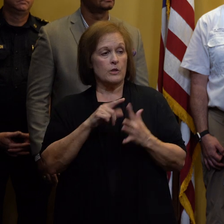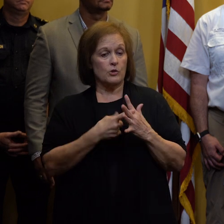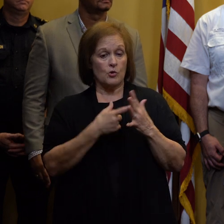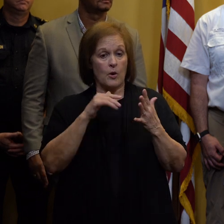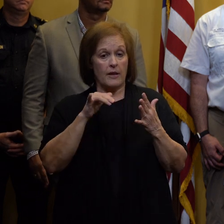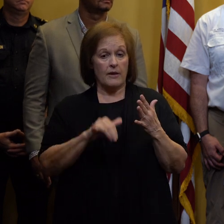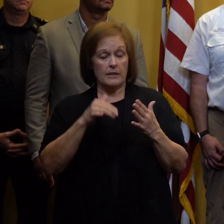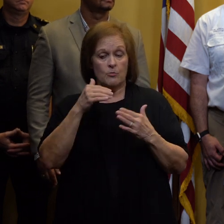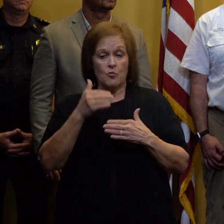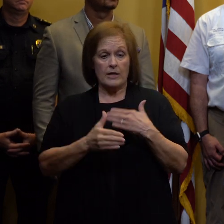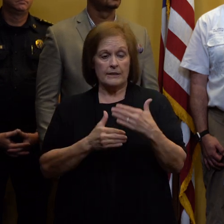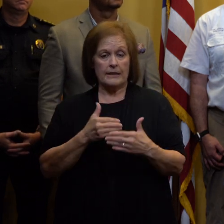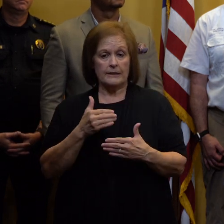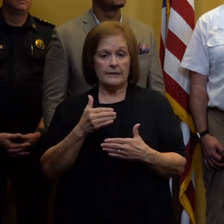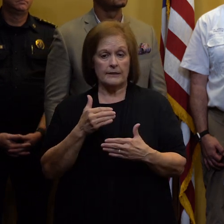this process